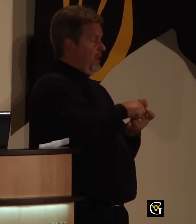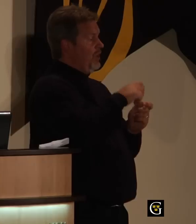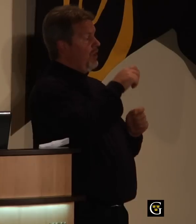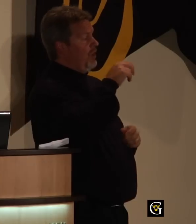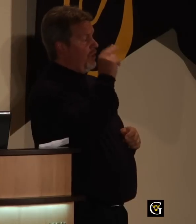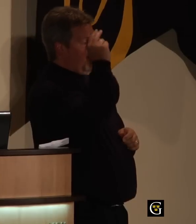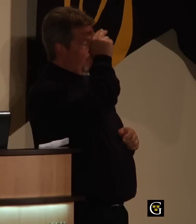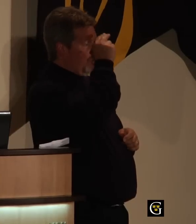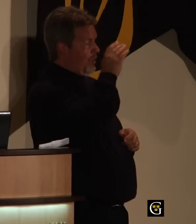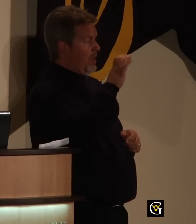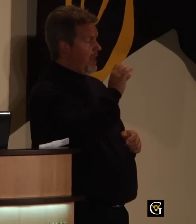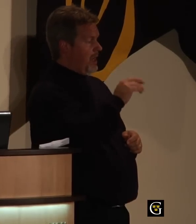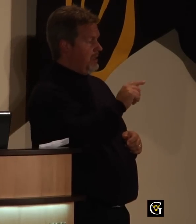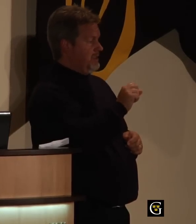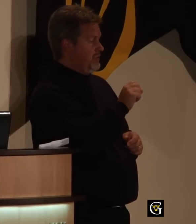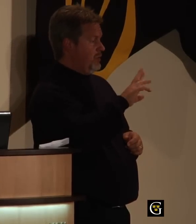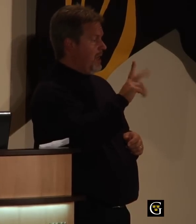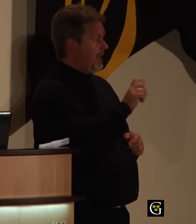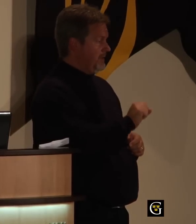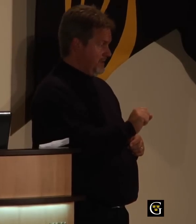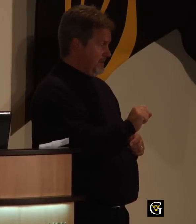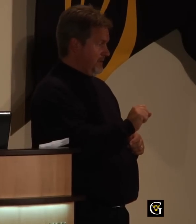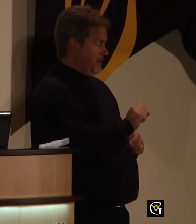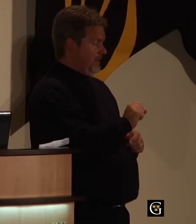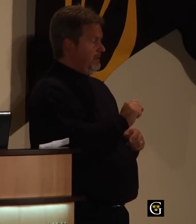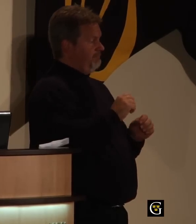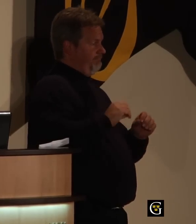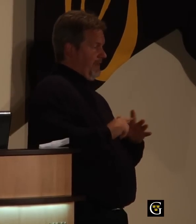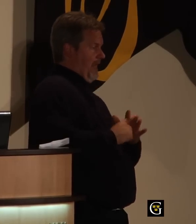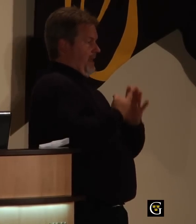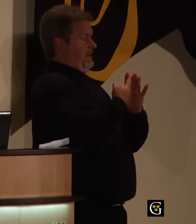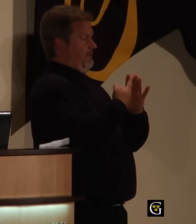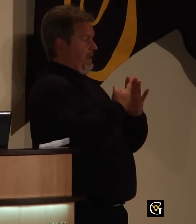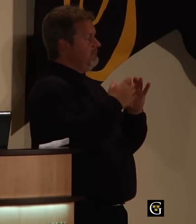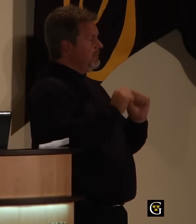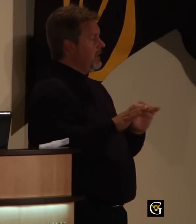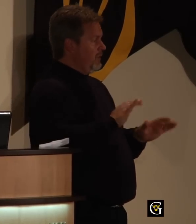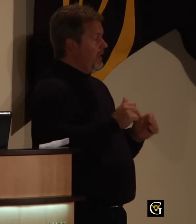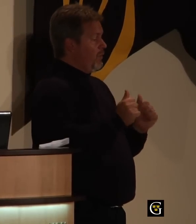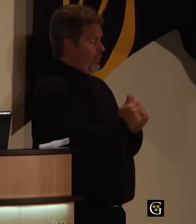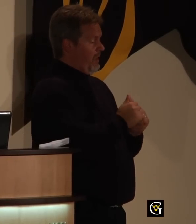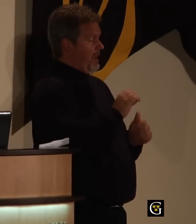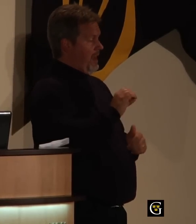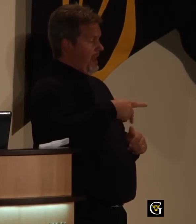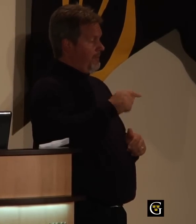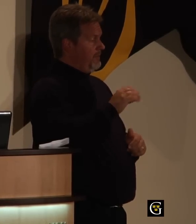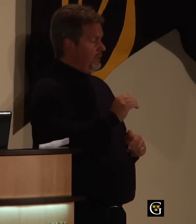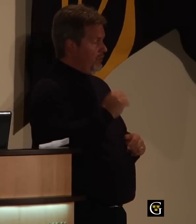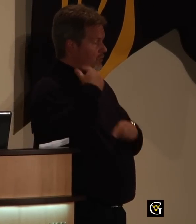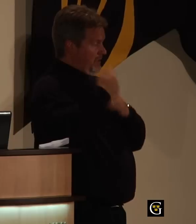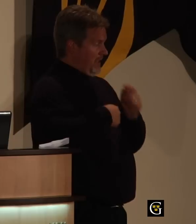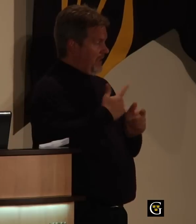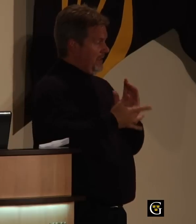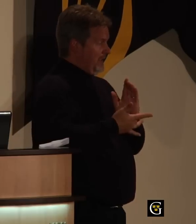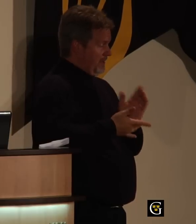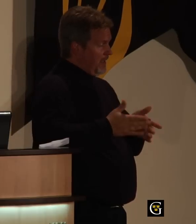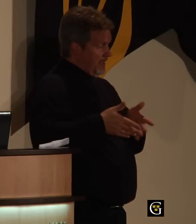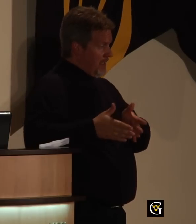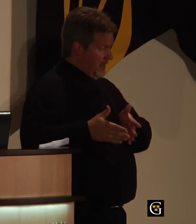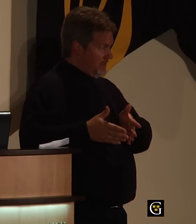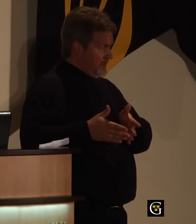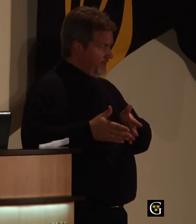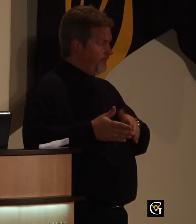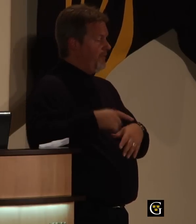constructs are being activated, to locate that, and that can be done with optogenetic techniques, to figure that out, that this